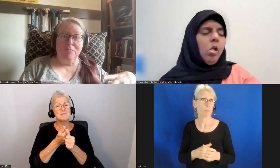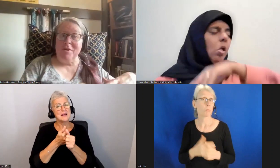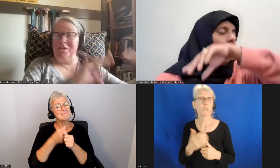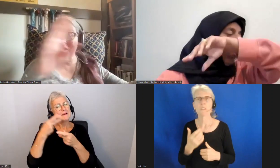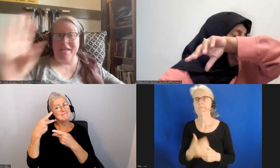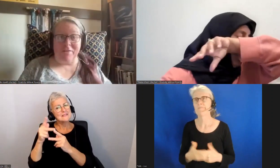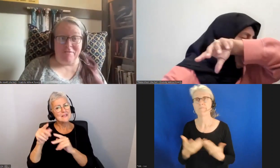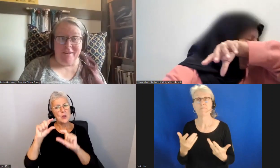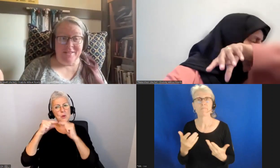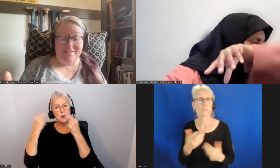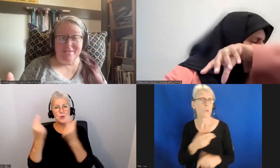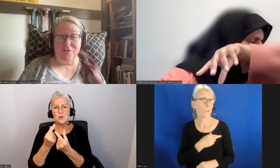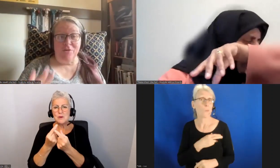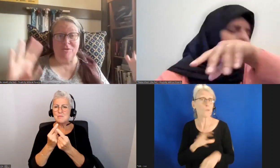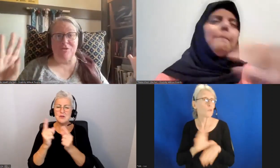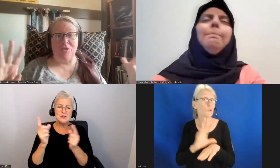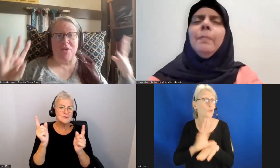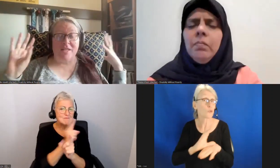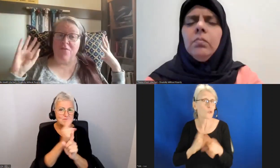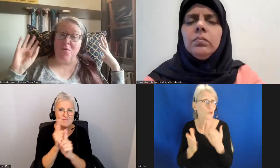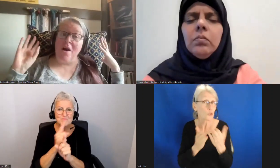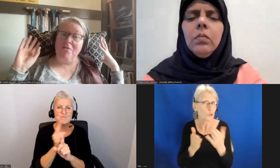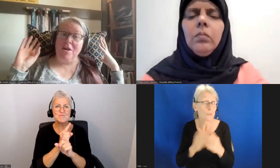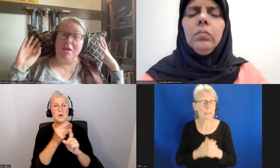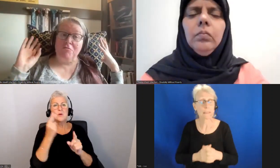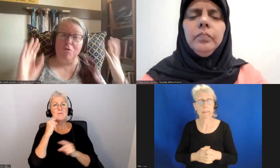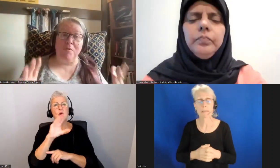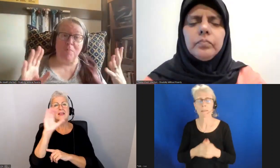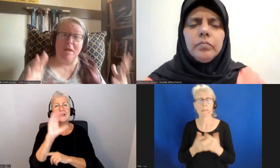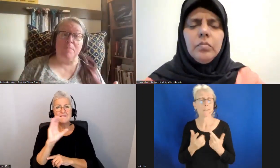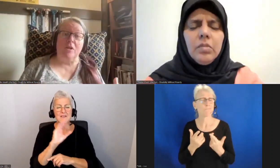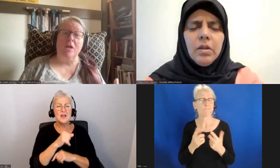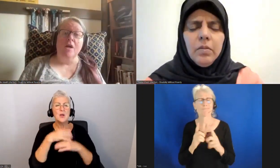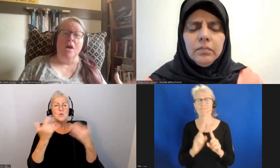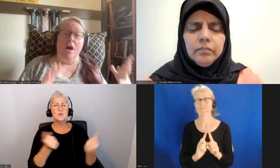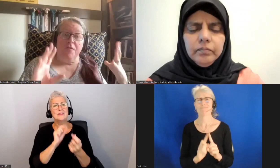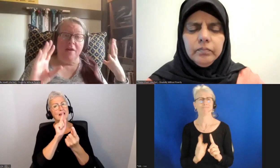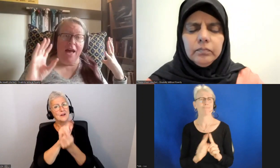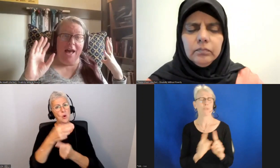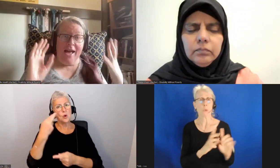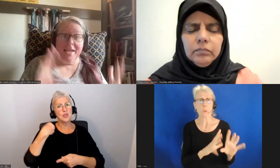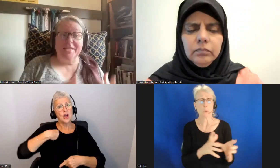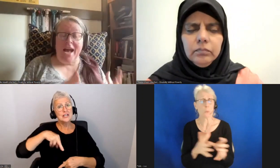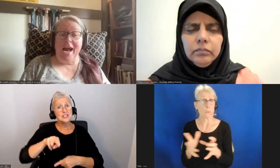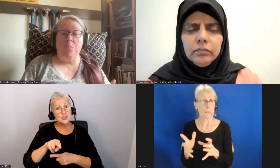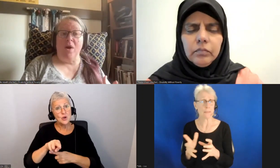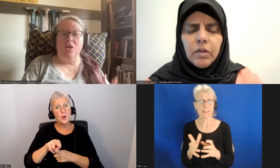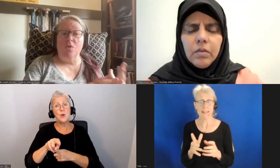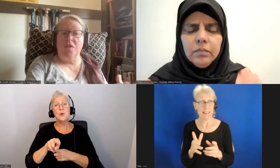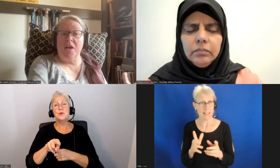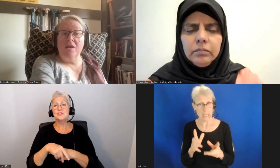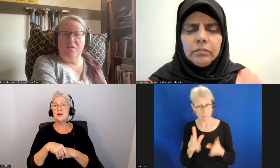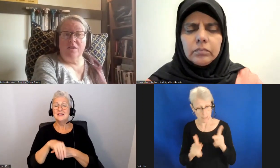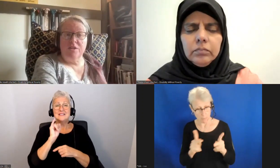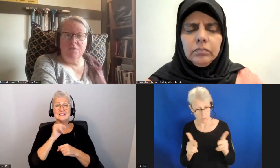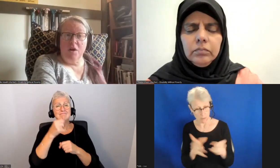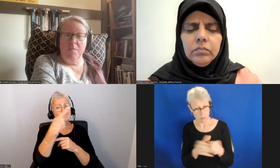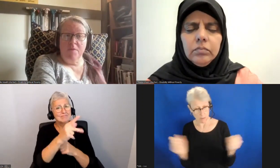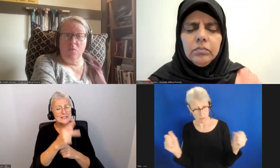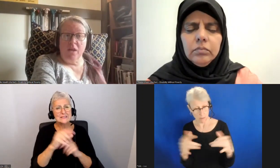of religious gatherings or those sorts of things. Mhm. If you are in a group of people of any type where you